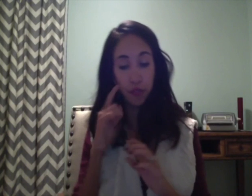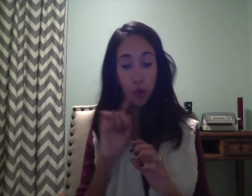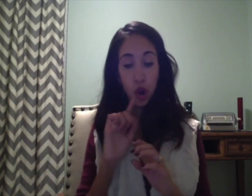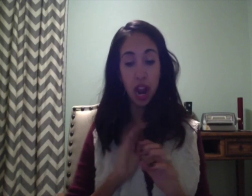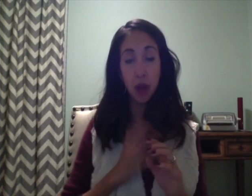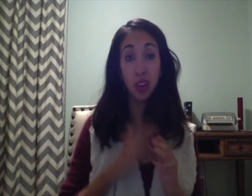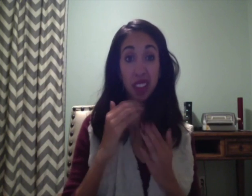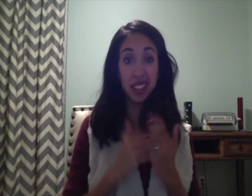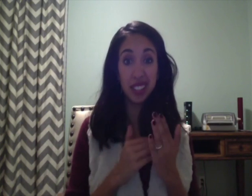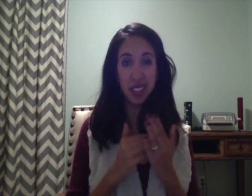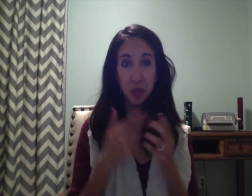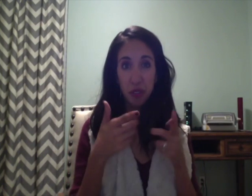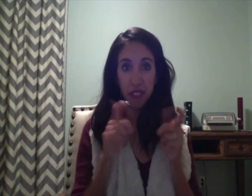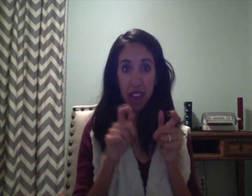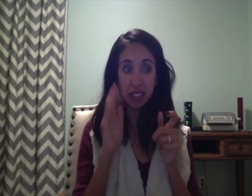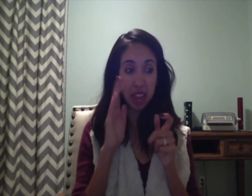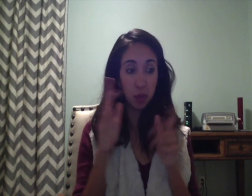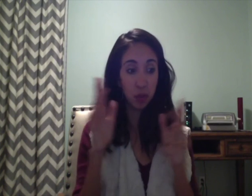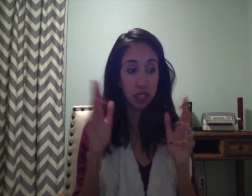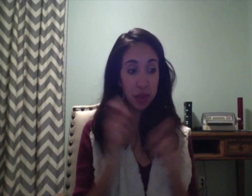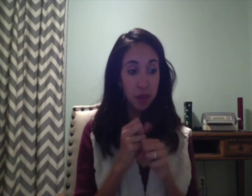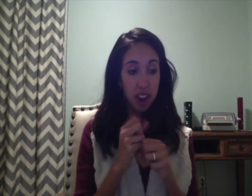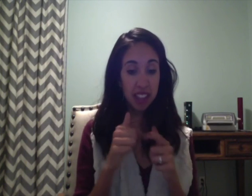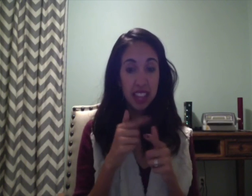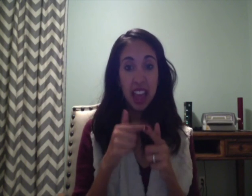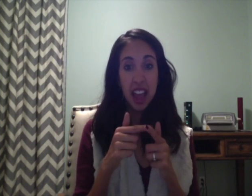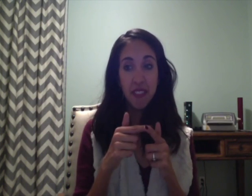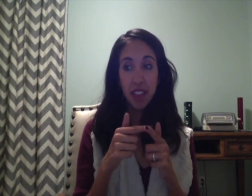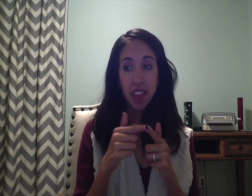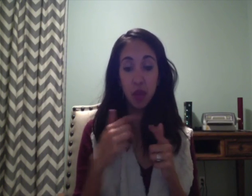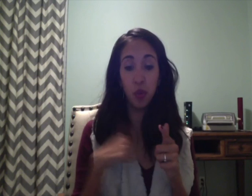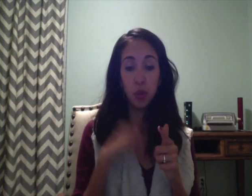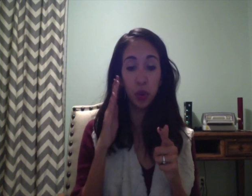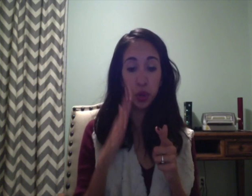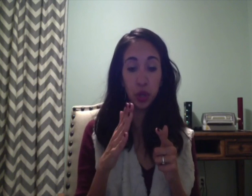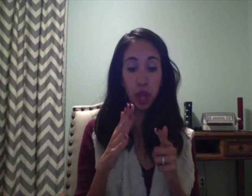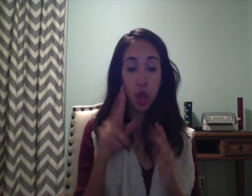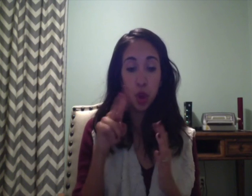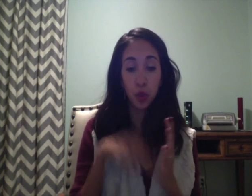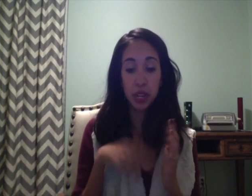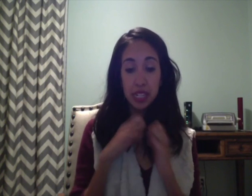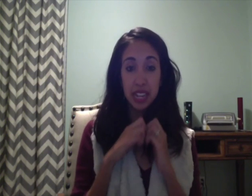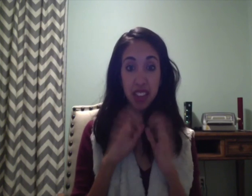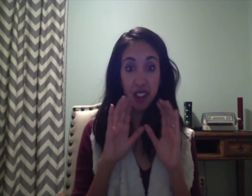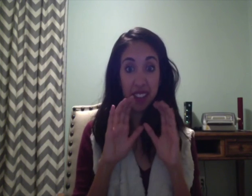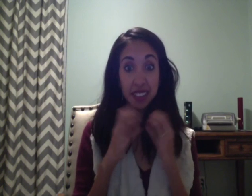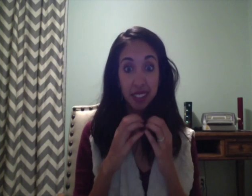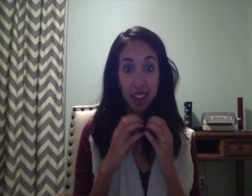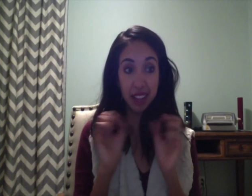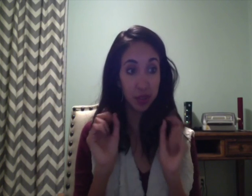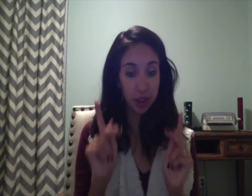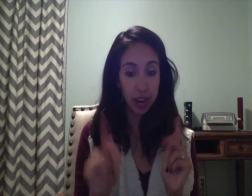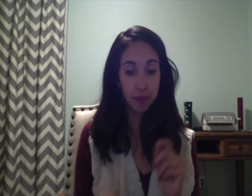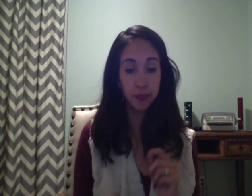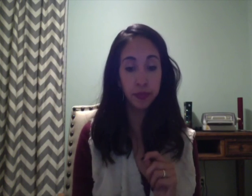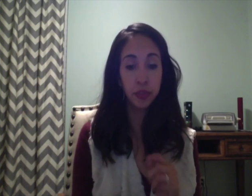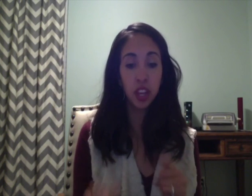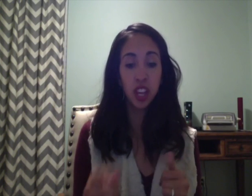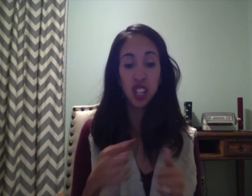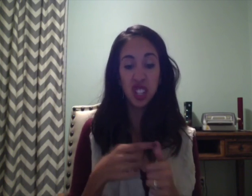For our lesson, real fast, I will summarize and then we will read together as a class, okay? So